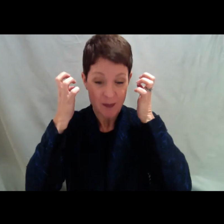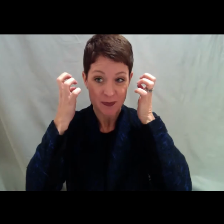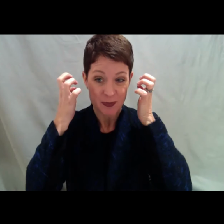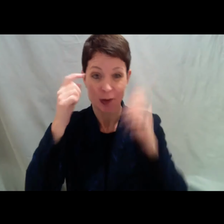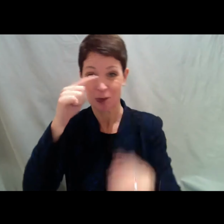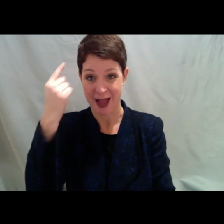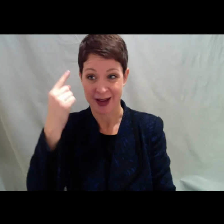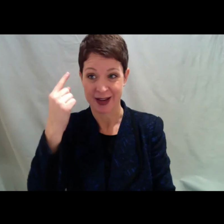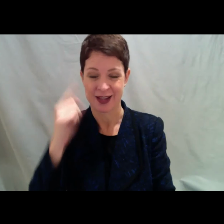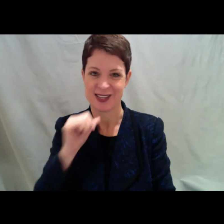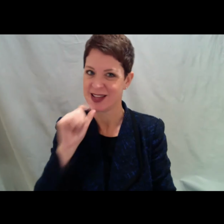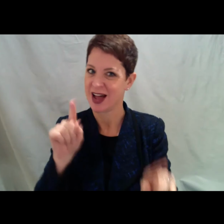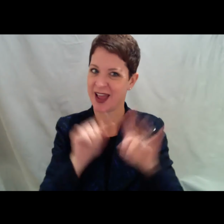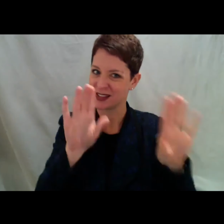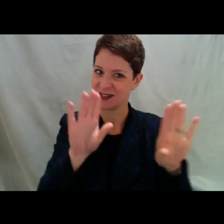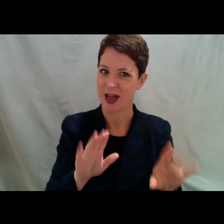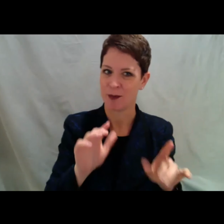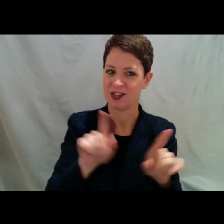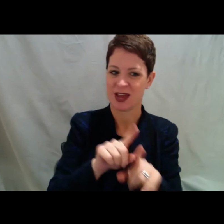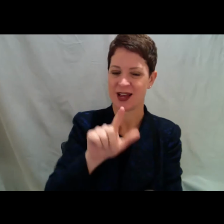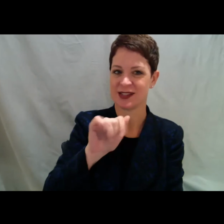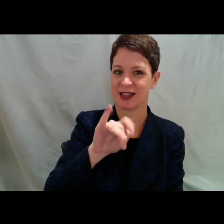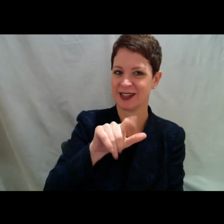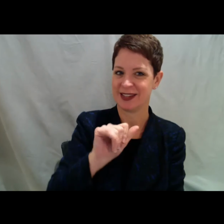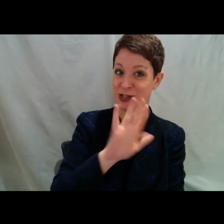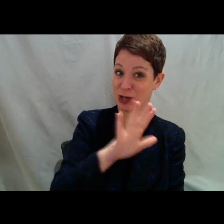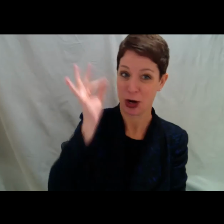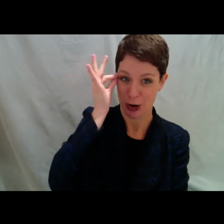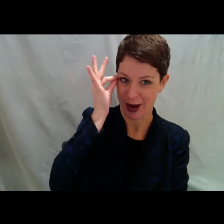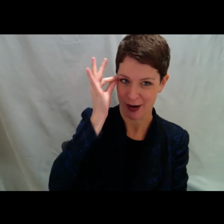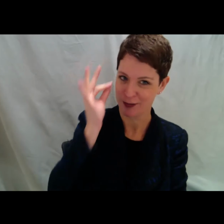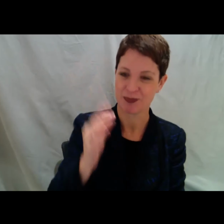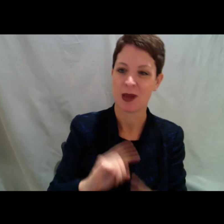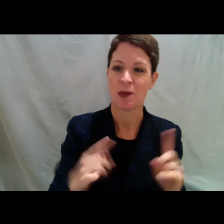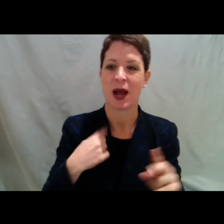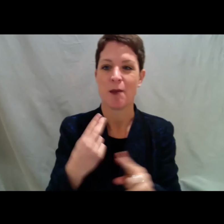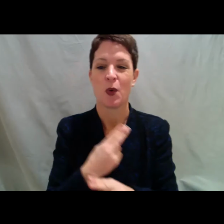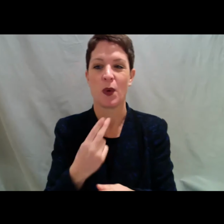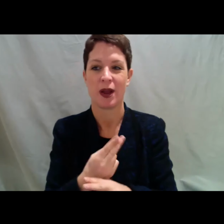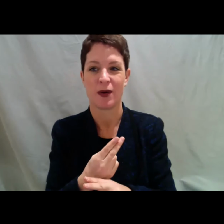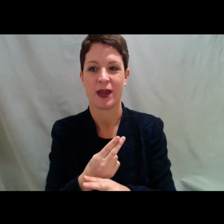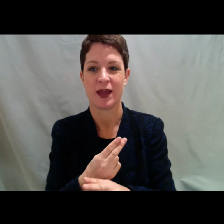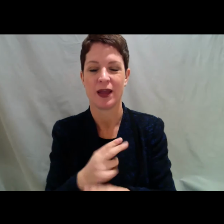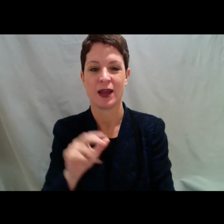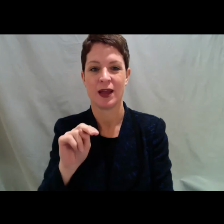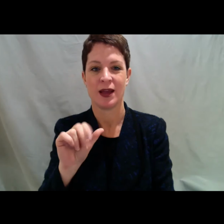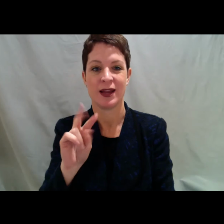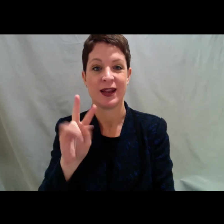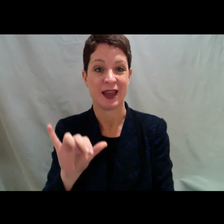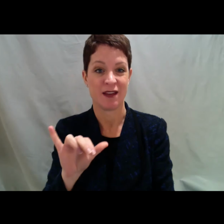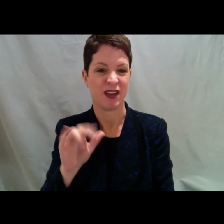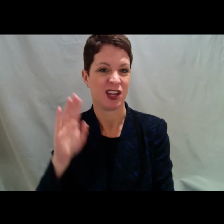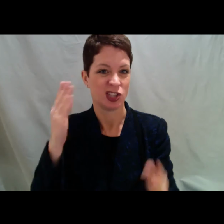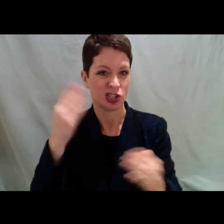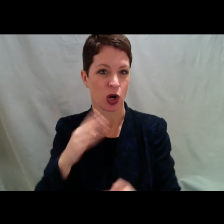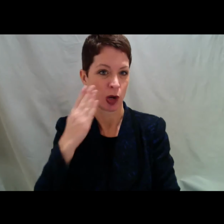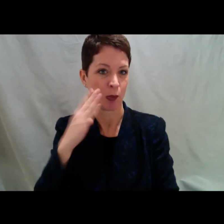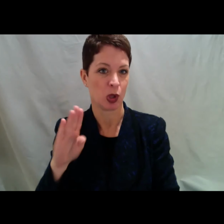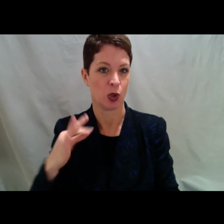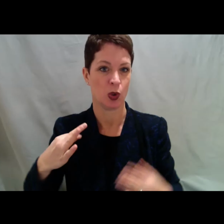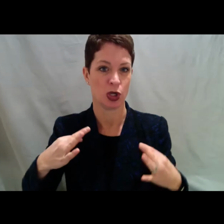not as fabulous as Leticia's hair. And I am wearing a navy shirt